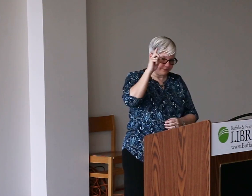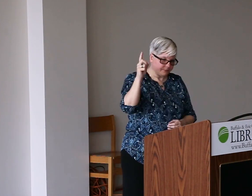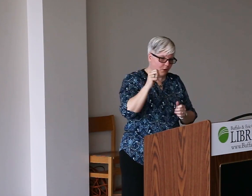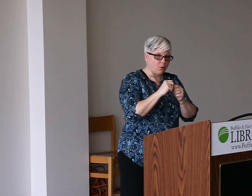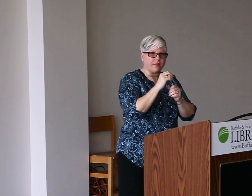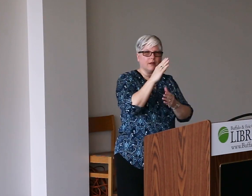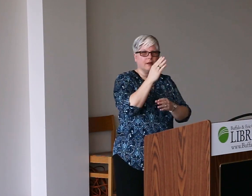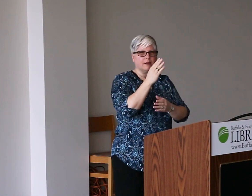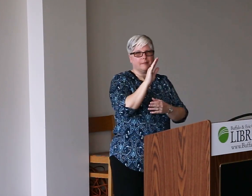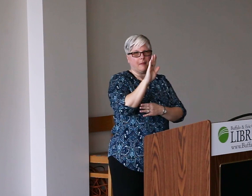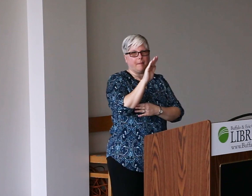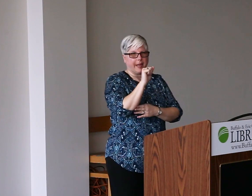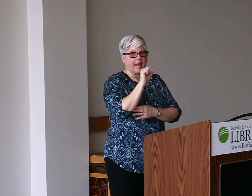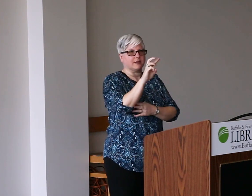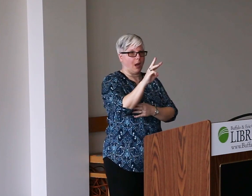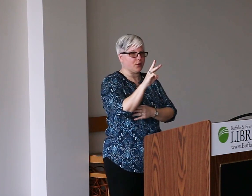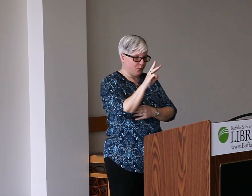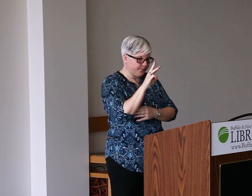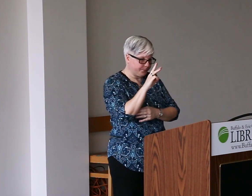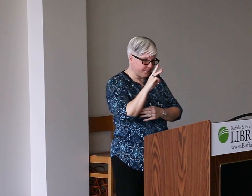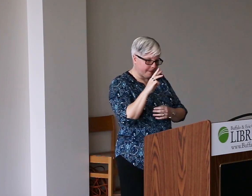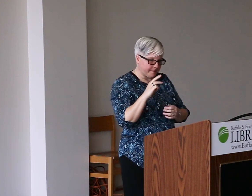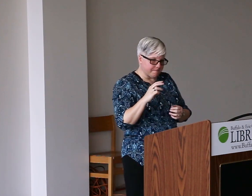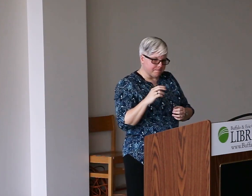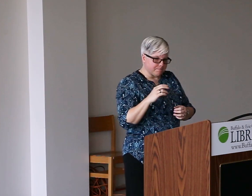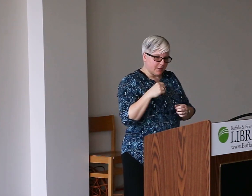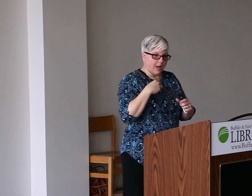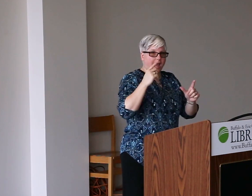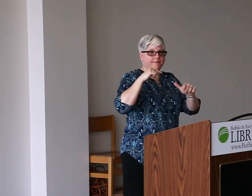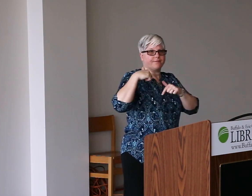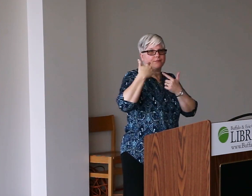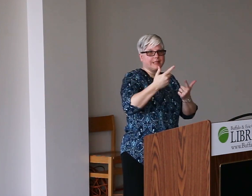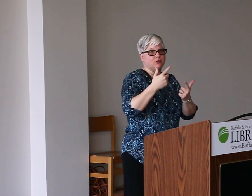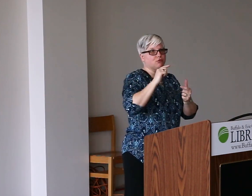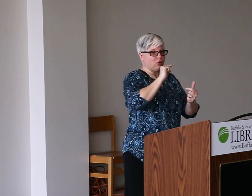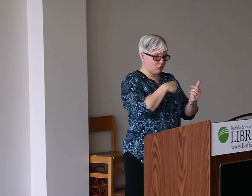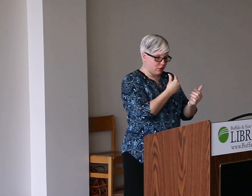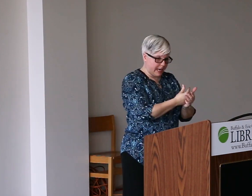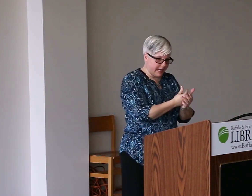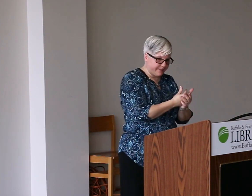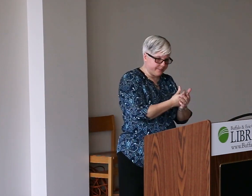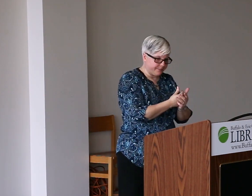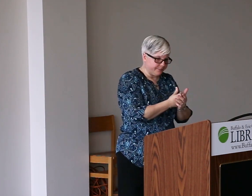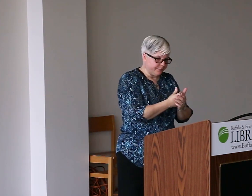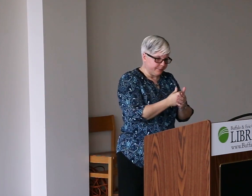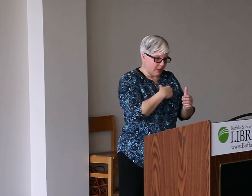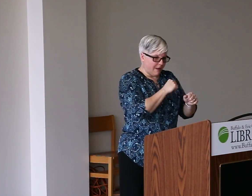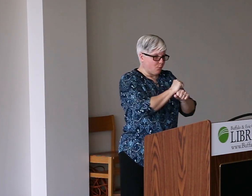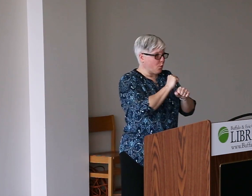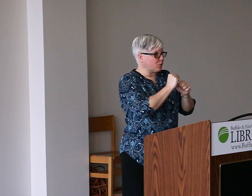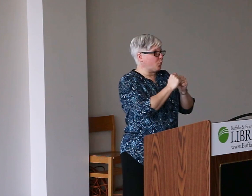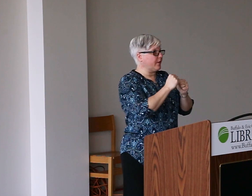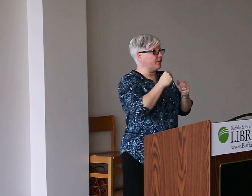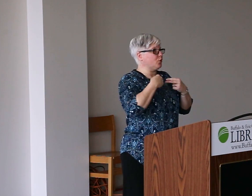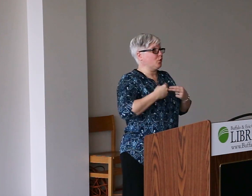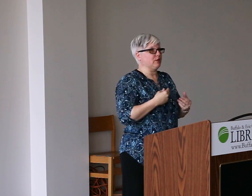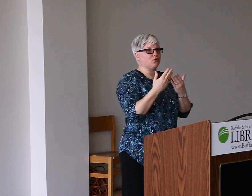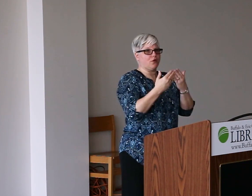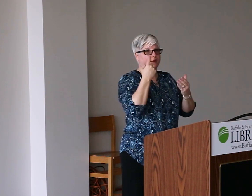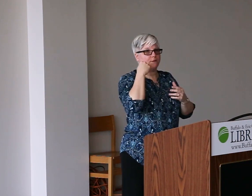Michigan with bachelor's, BHW, and I graduated. Since I've